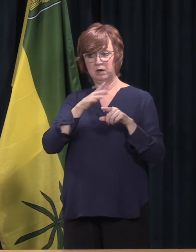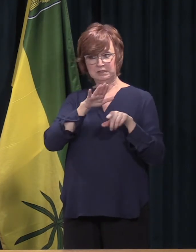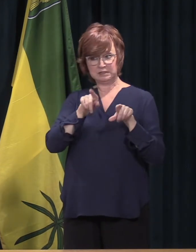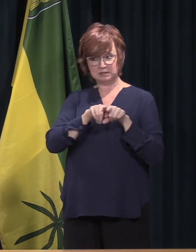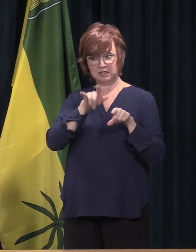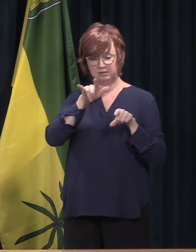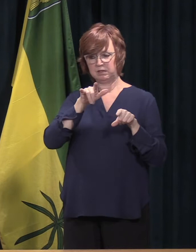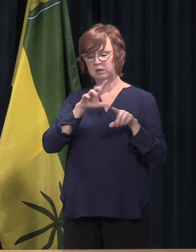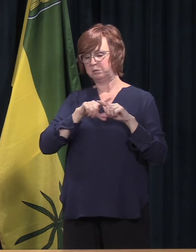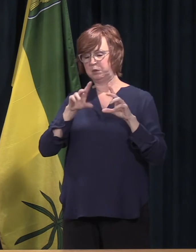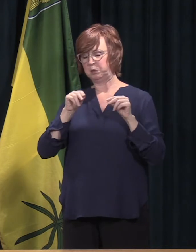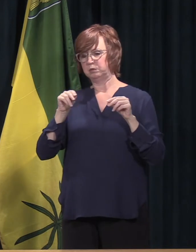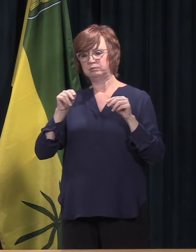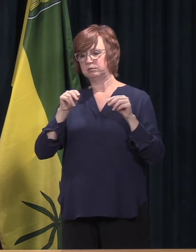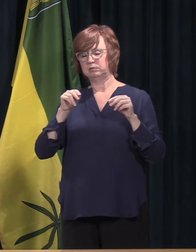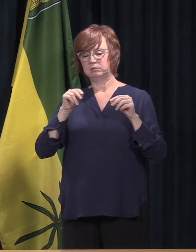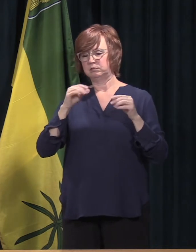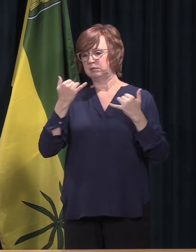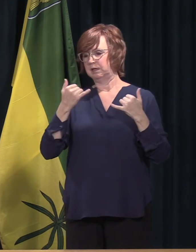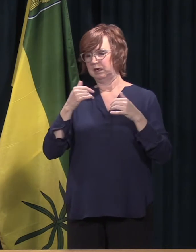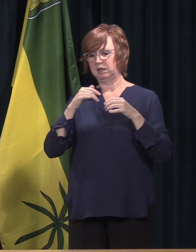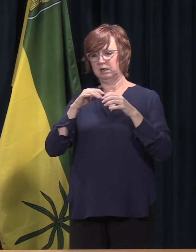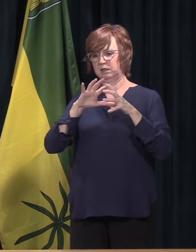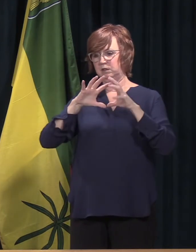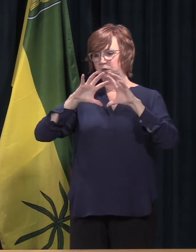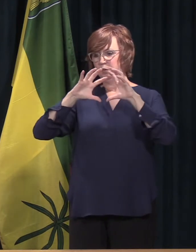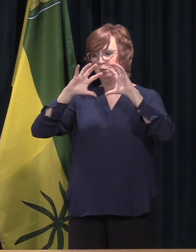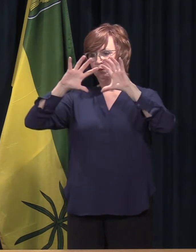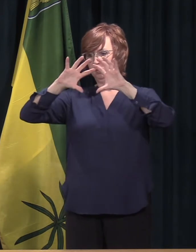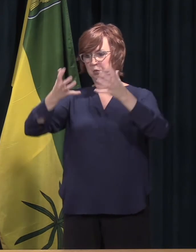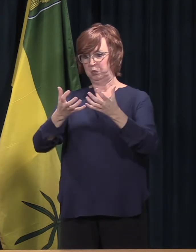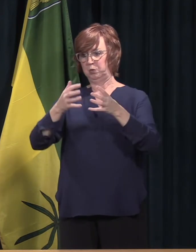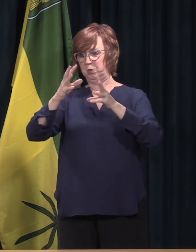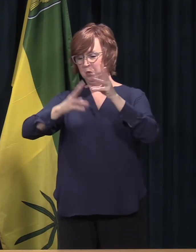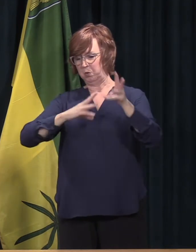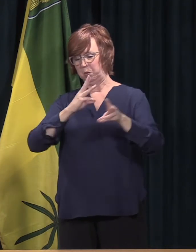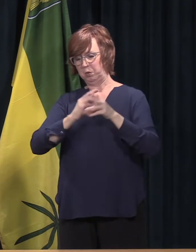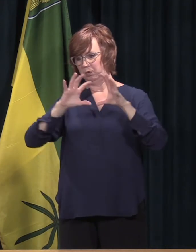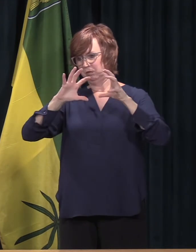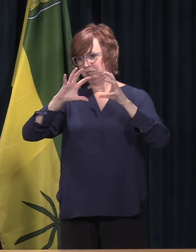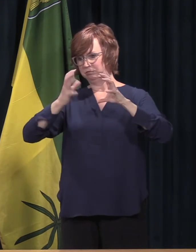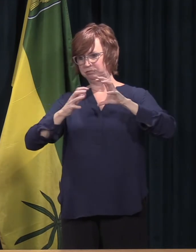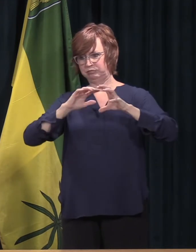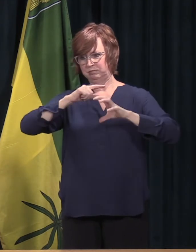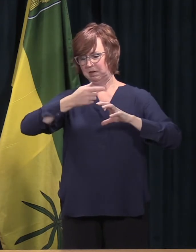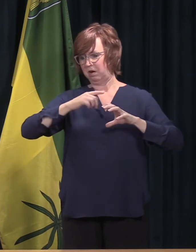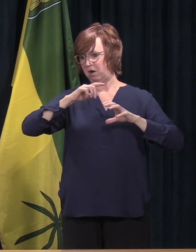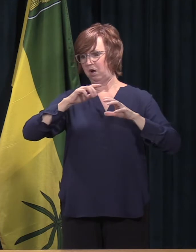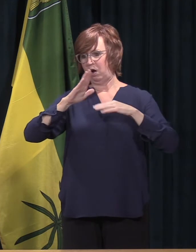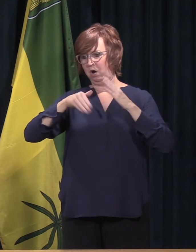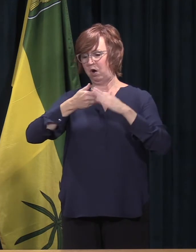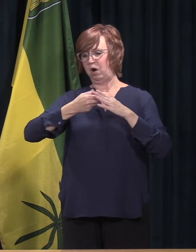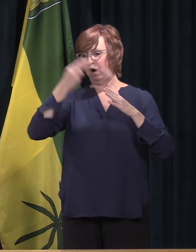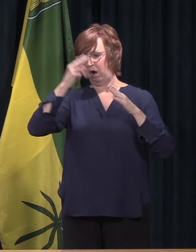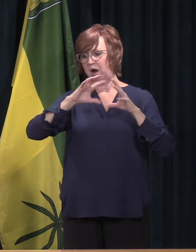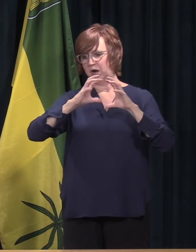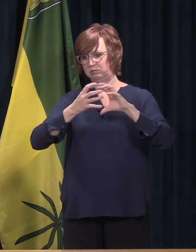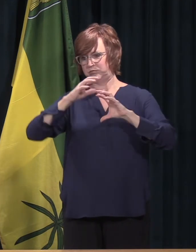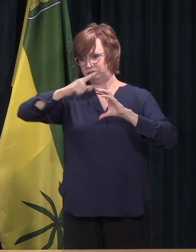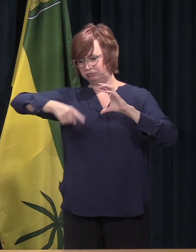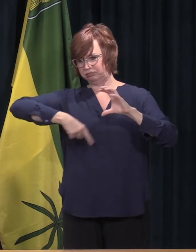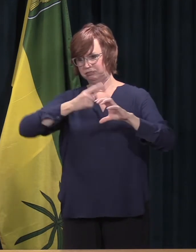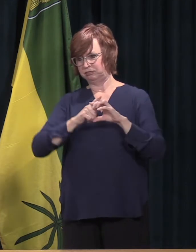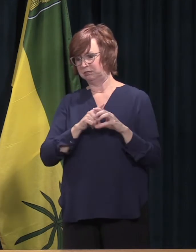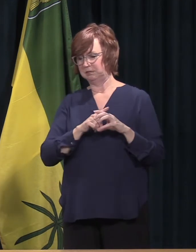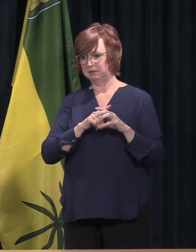that every part of the world is considered a risk area, that's becoming less and less relevant. We will start posting flight